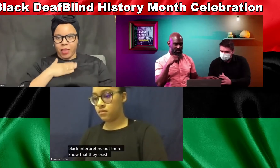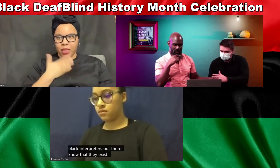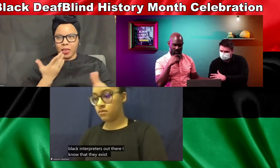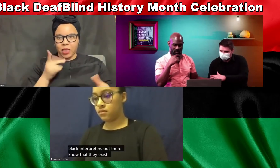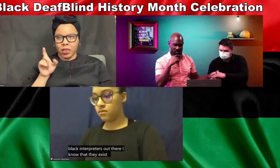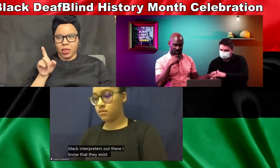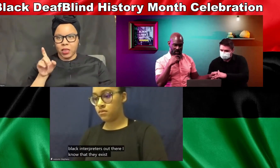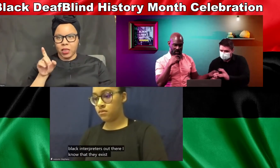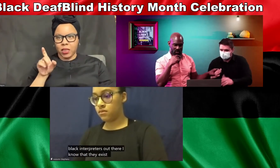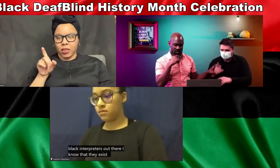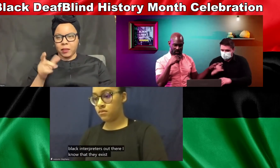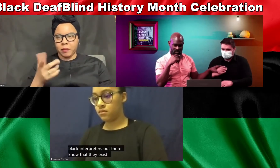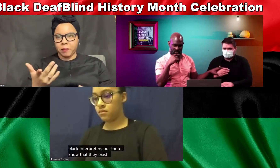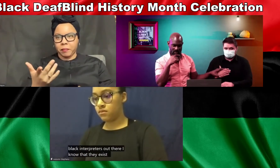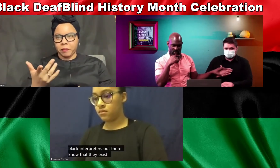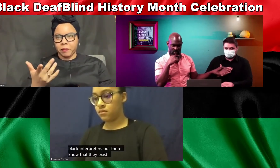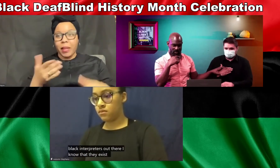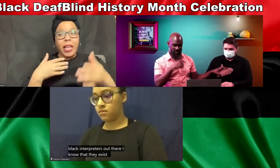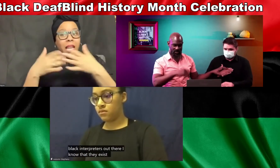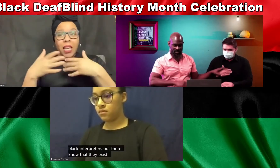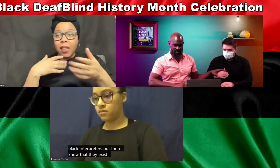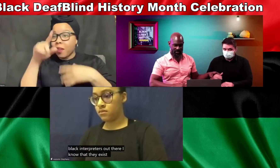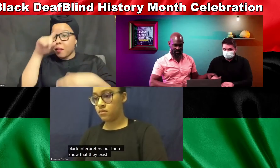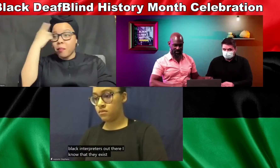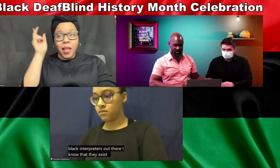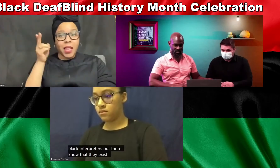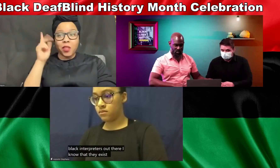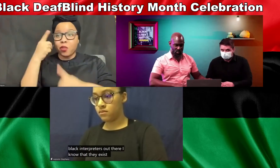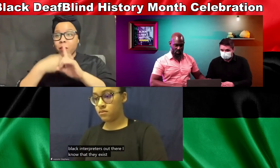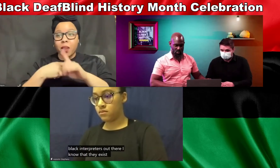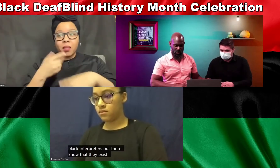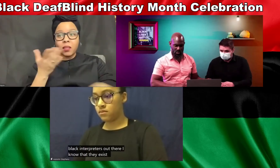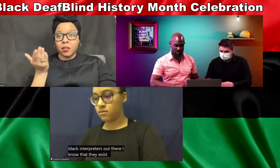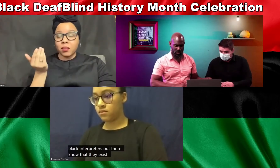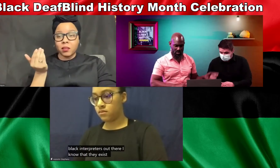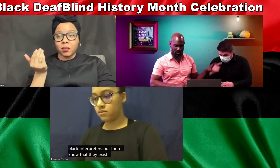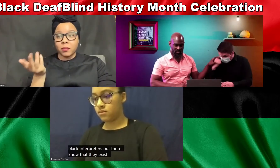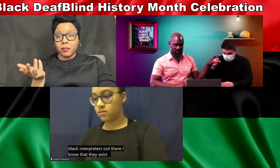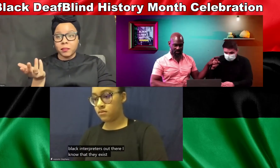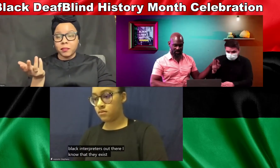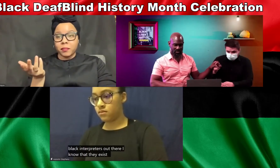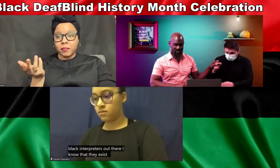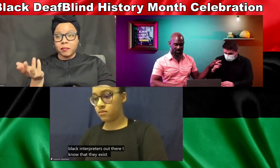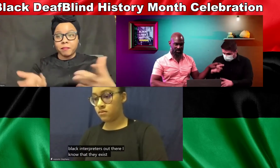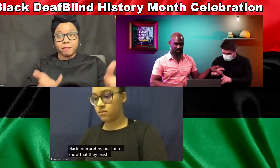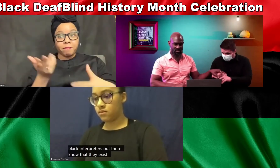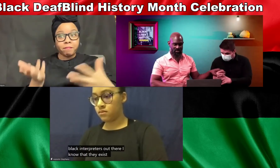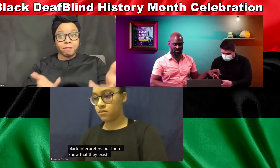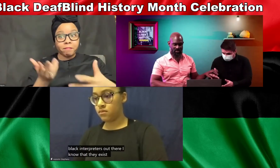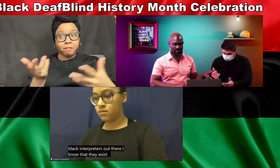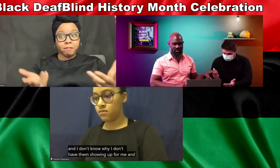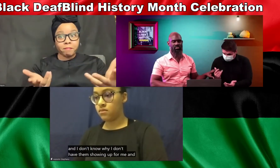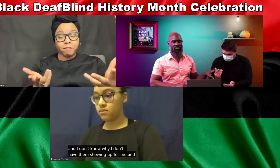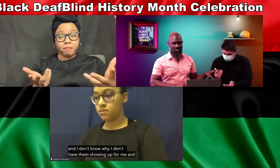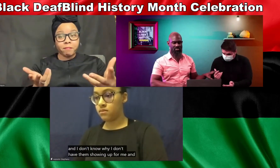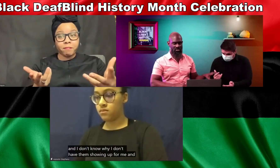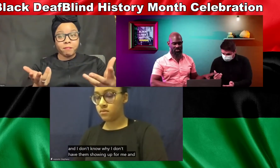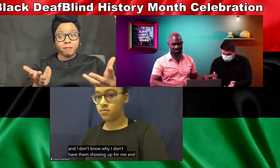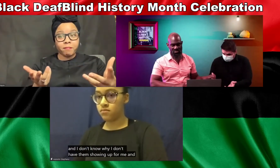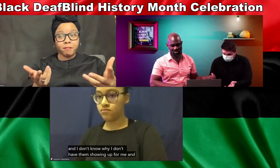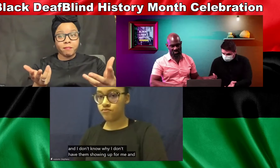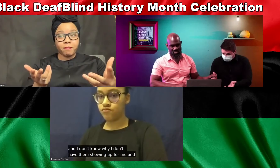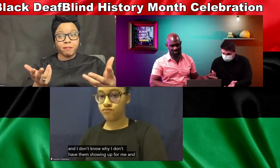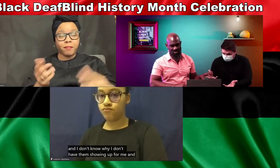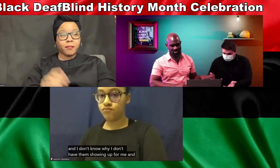And, I don't know why I don't have them showing up for me. Sometimes even during Black History Month for those